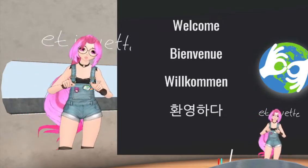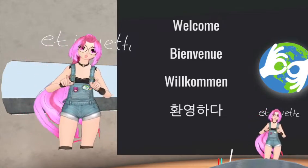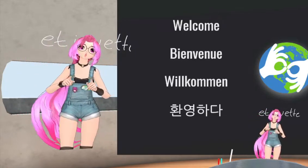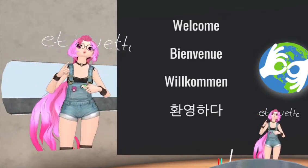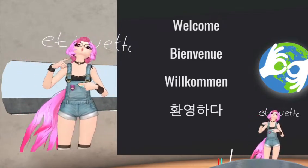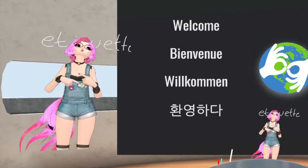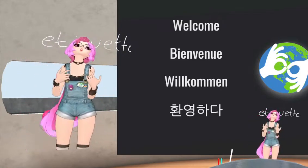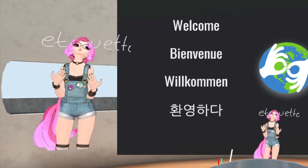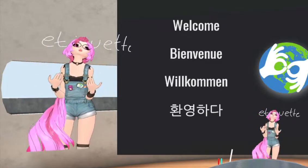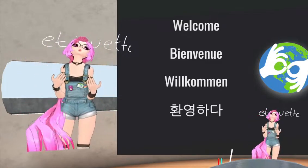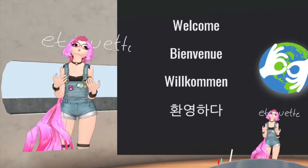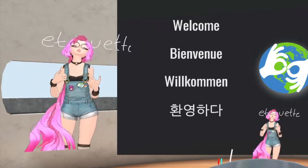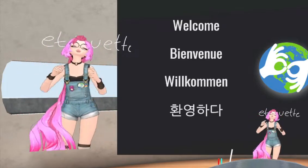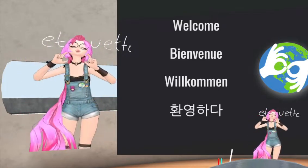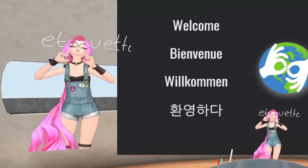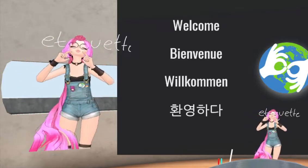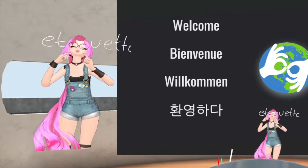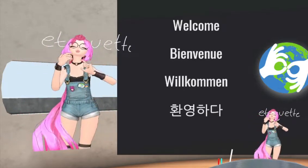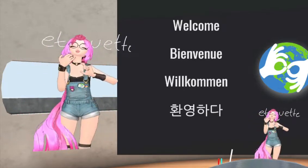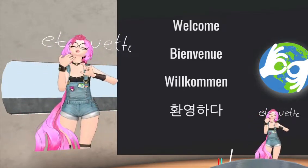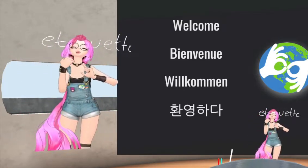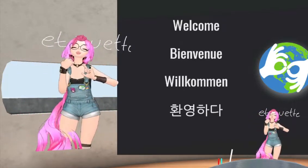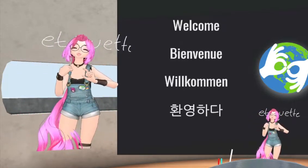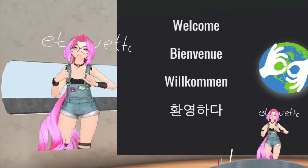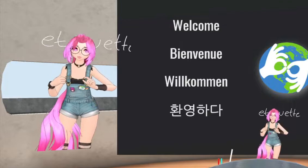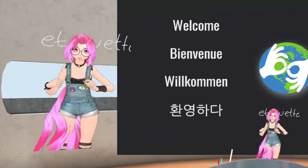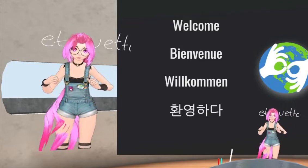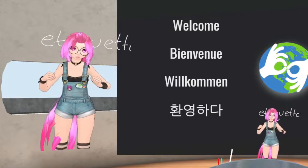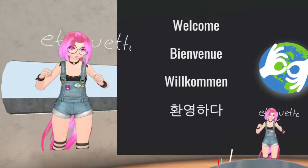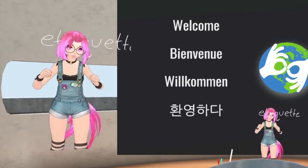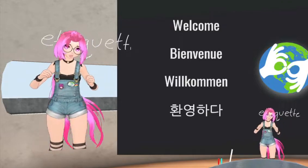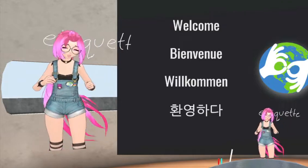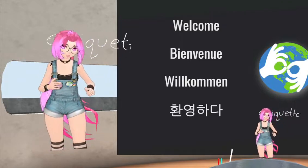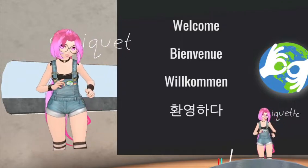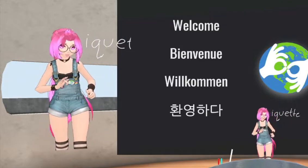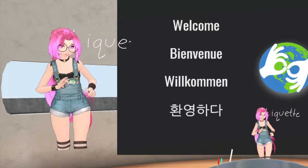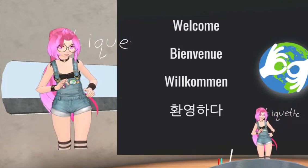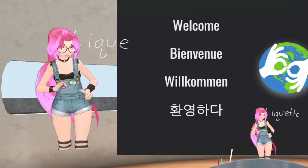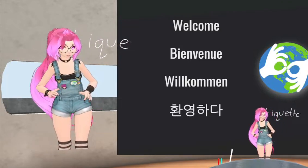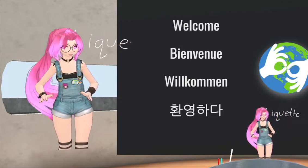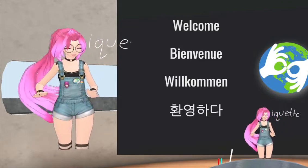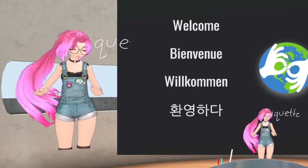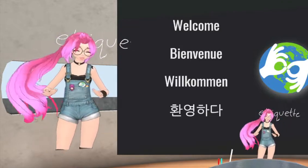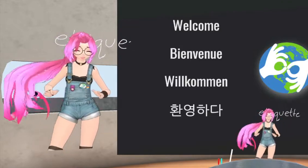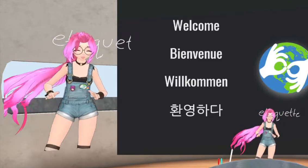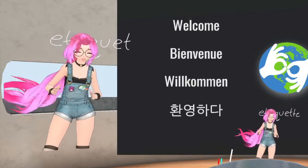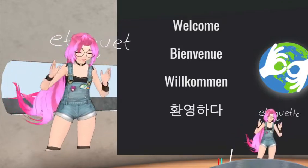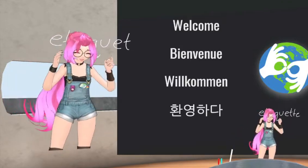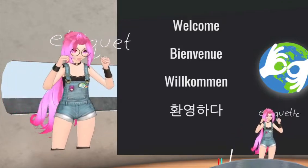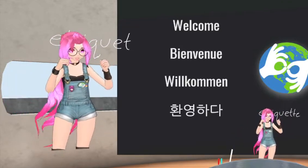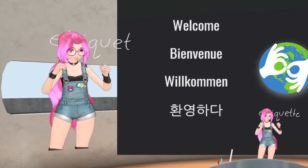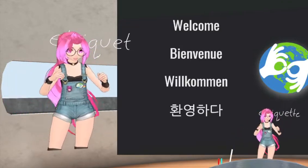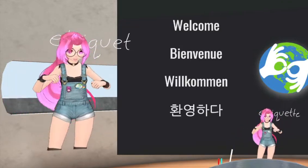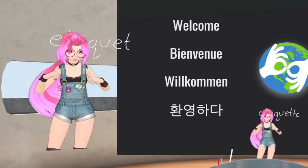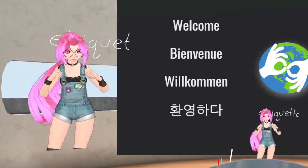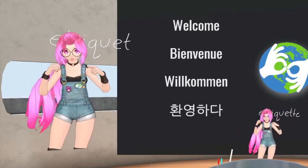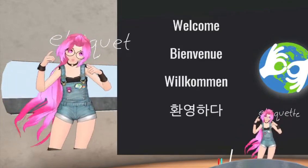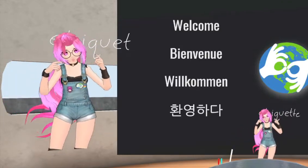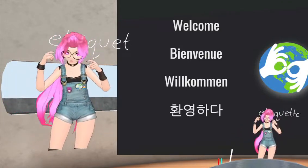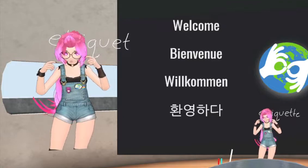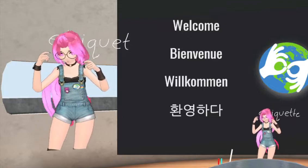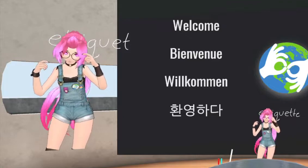real life, as Cosmic said, you can also tap somebody on the shoulder. Or on their back, or sometimes on the back of their head